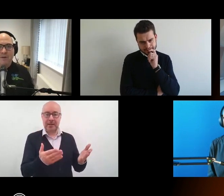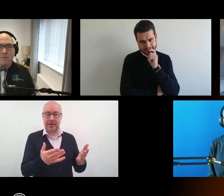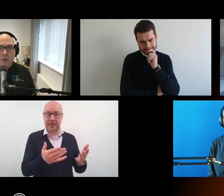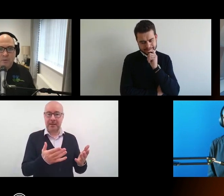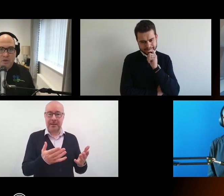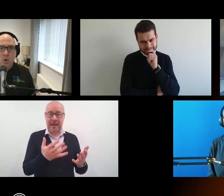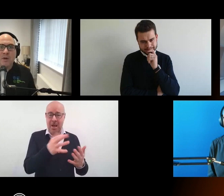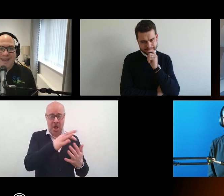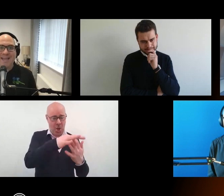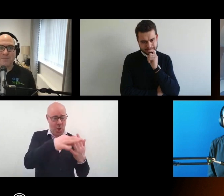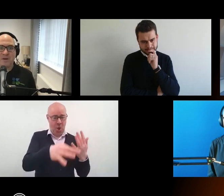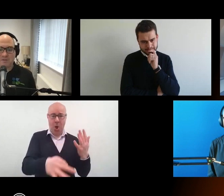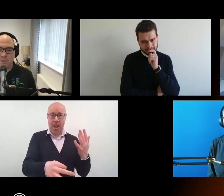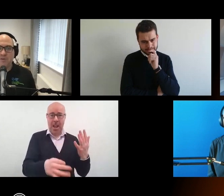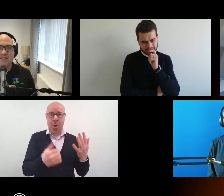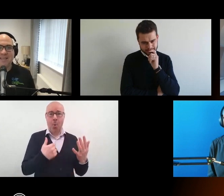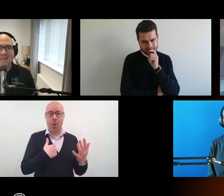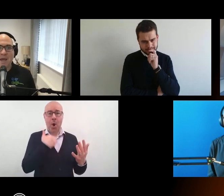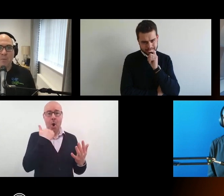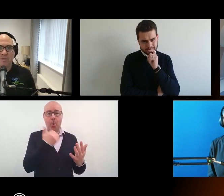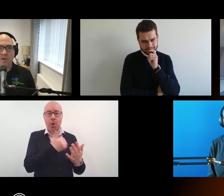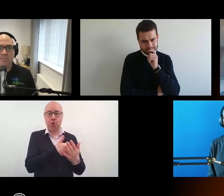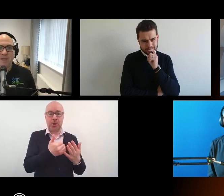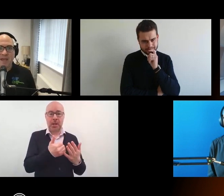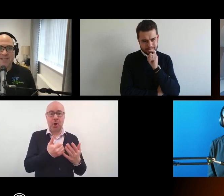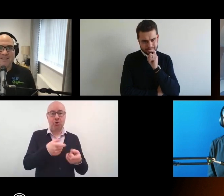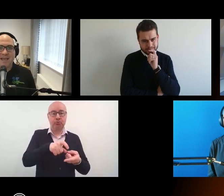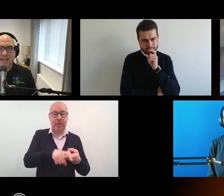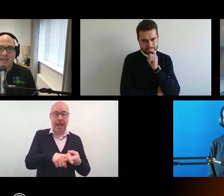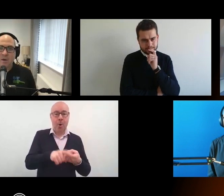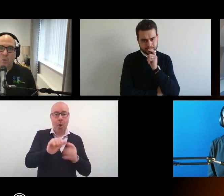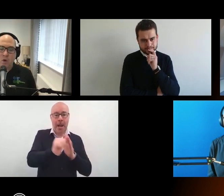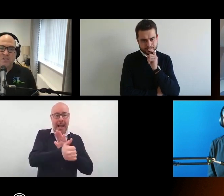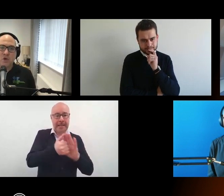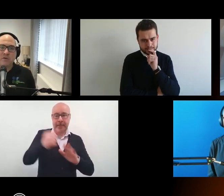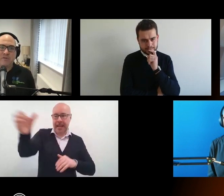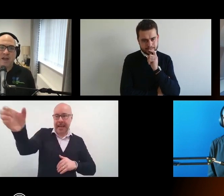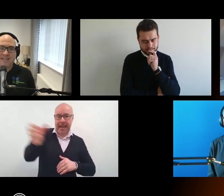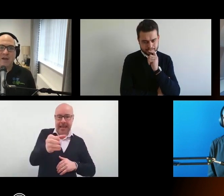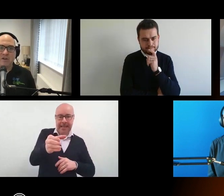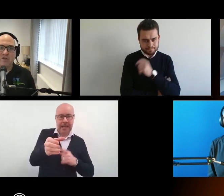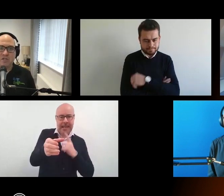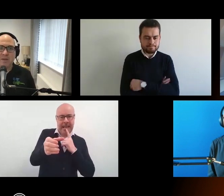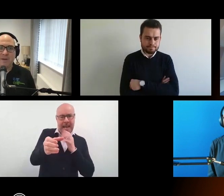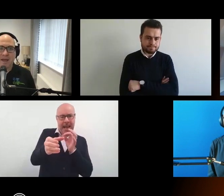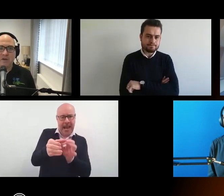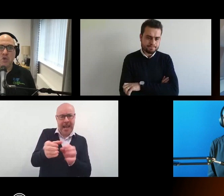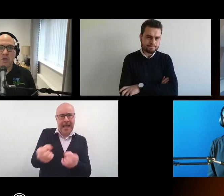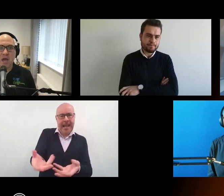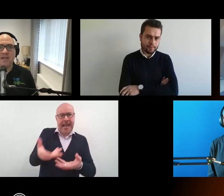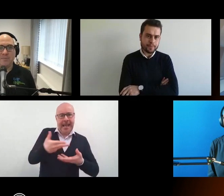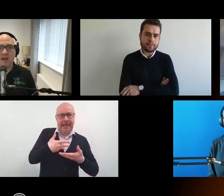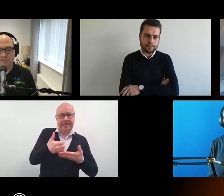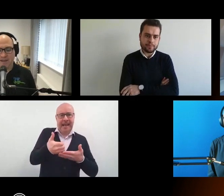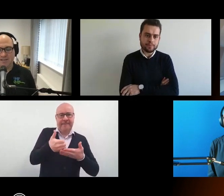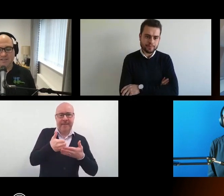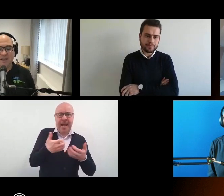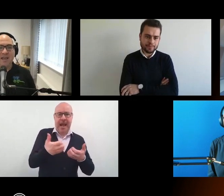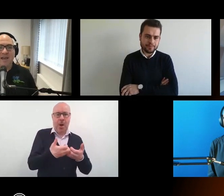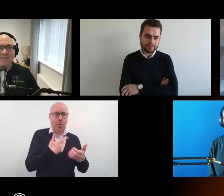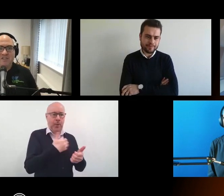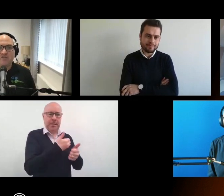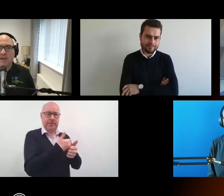other element, we would call in experts and we would sit down with them and say, what's your advice? How can you shape and how can you guide my